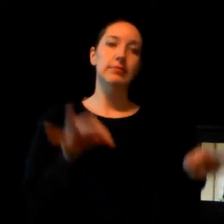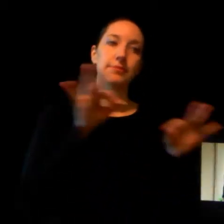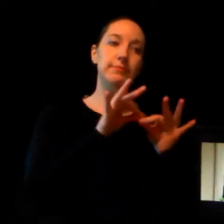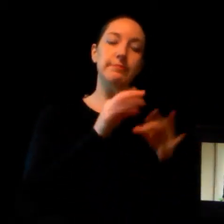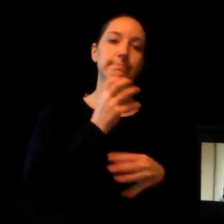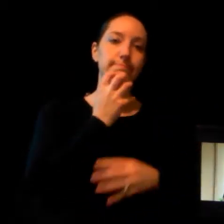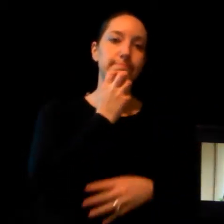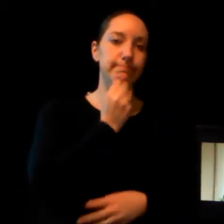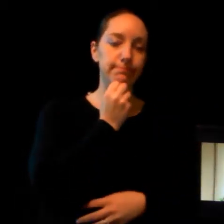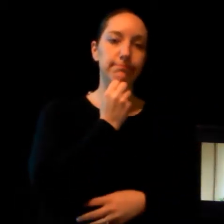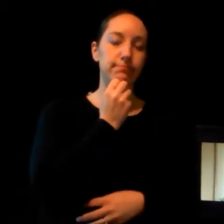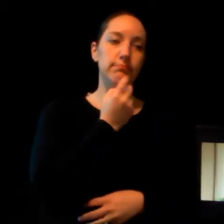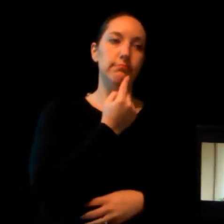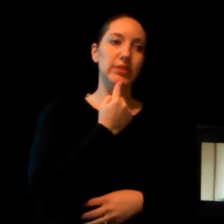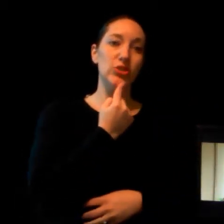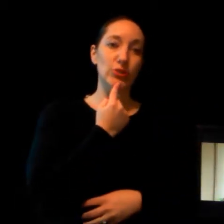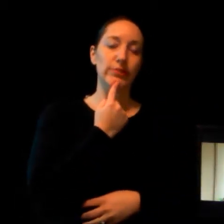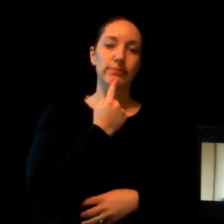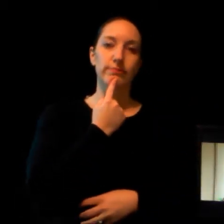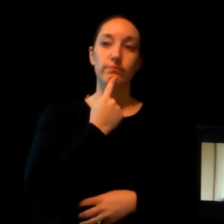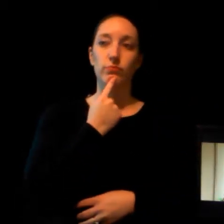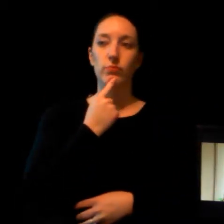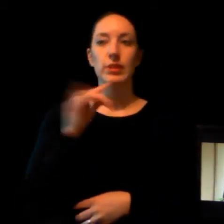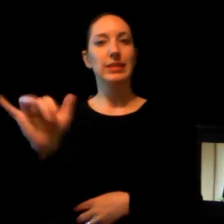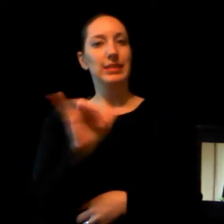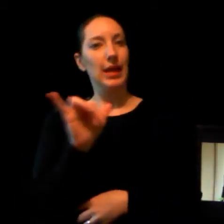instance, were inspired by The King's Speech.